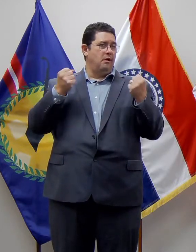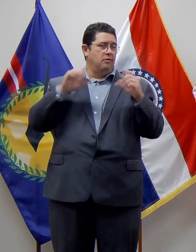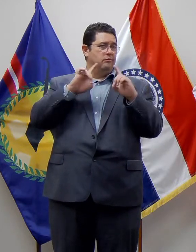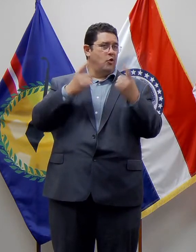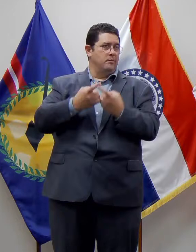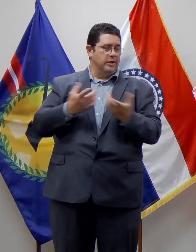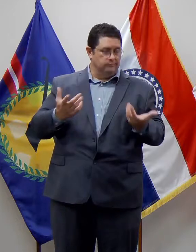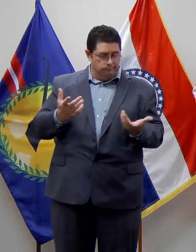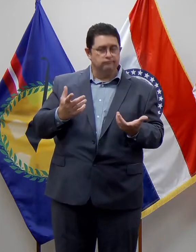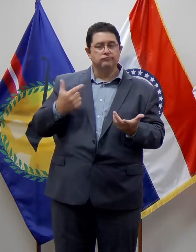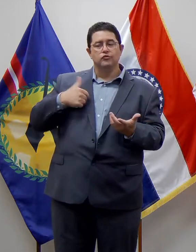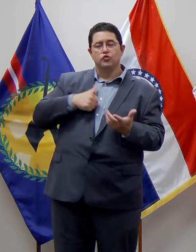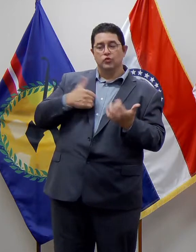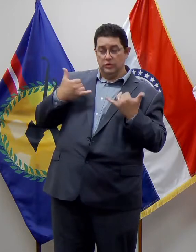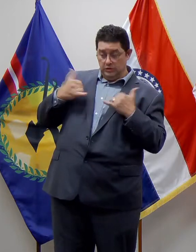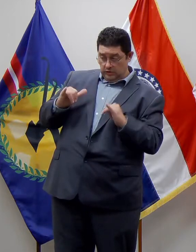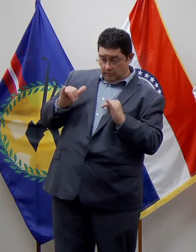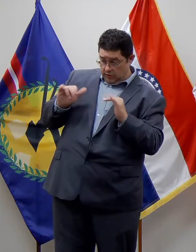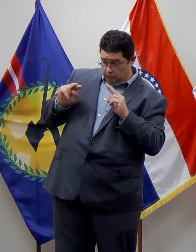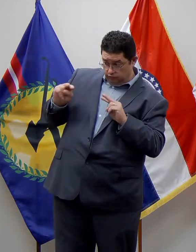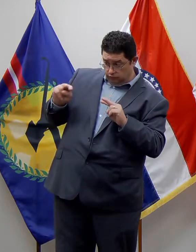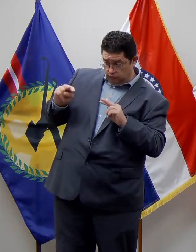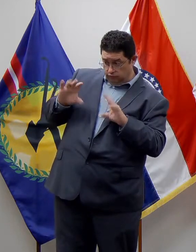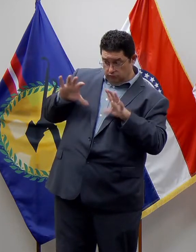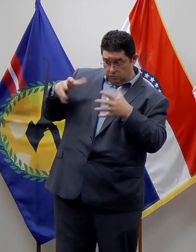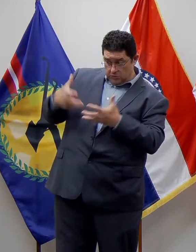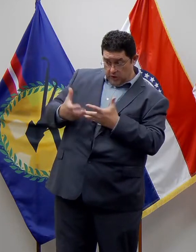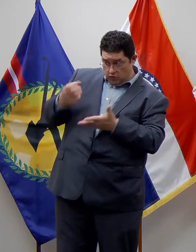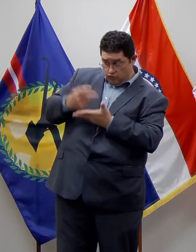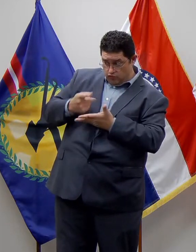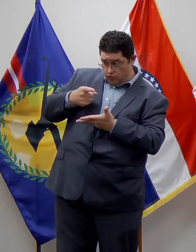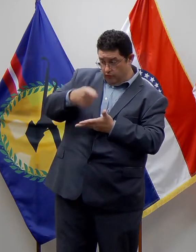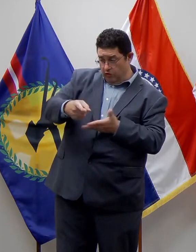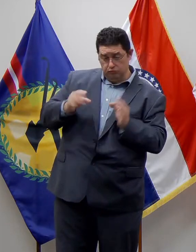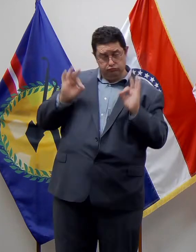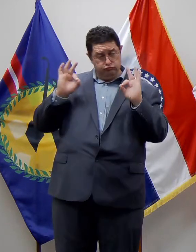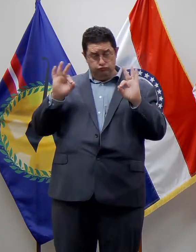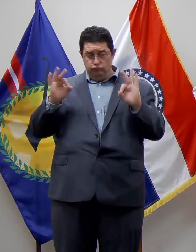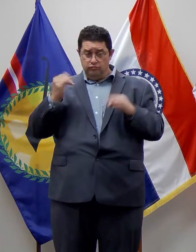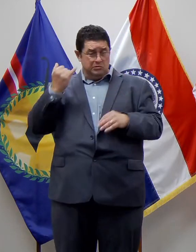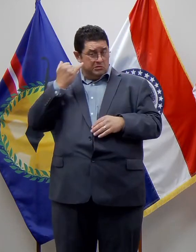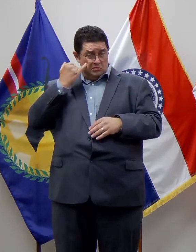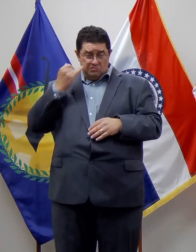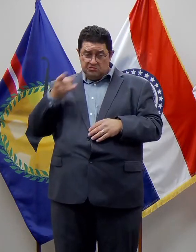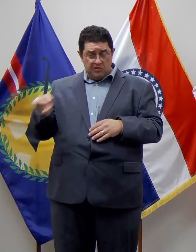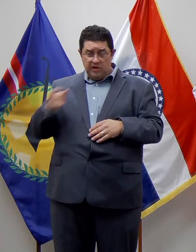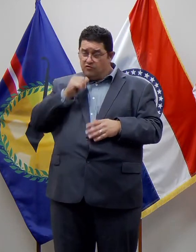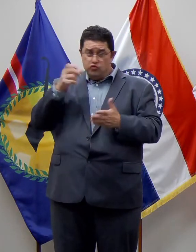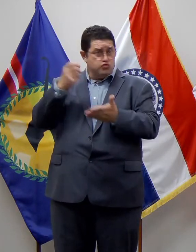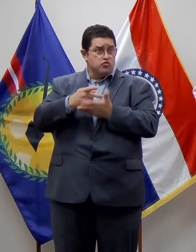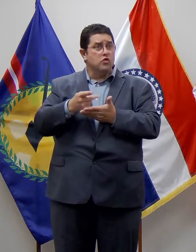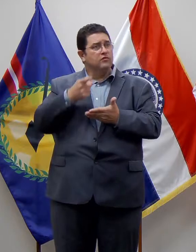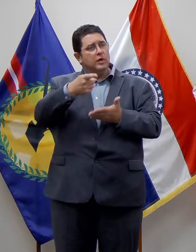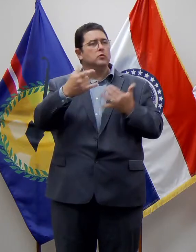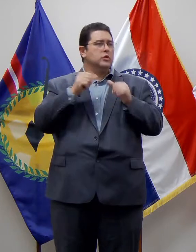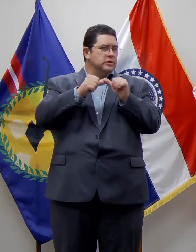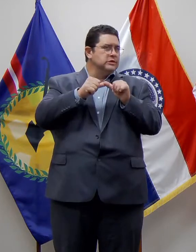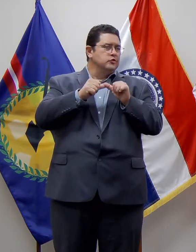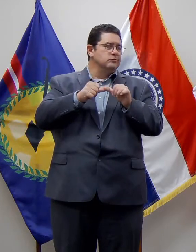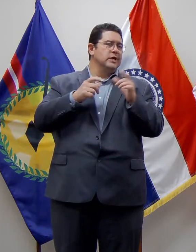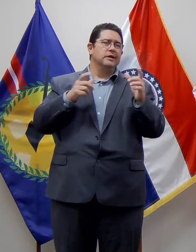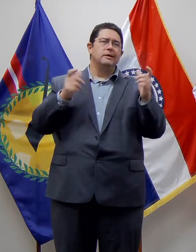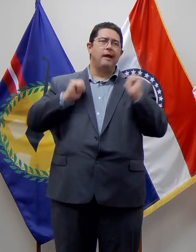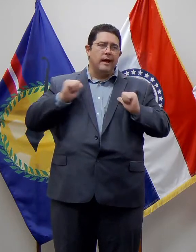If the council approves him, then that would be great. If they don't approve him, he will continue to be acting director. That's very